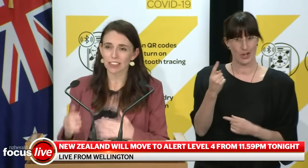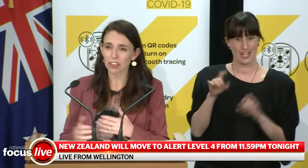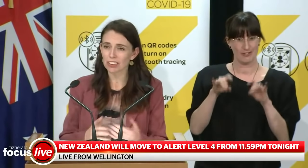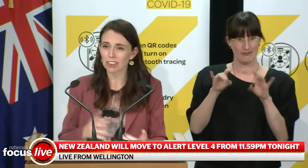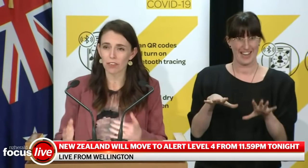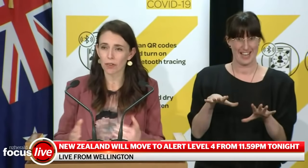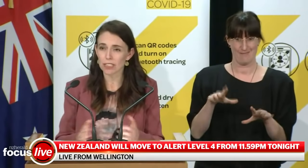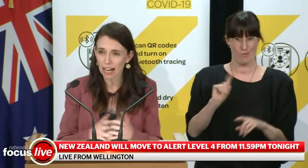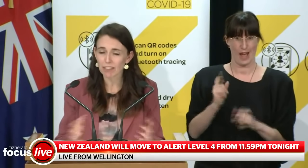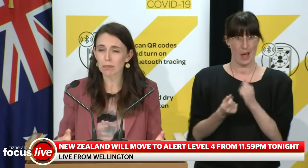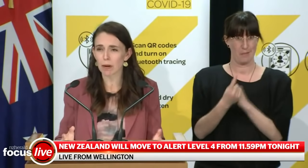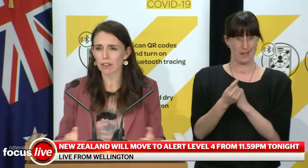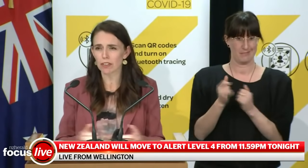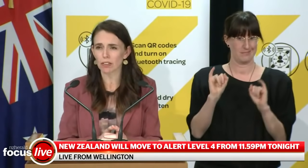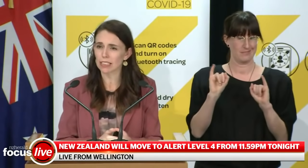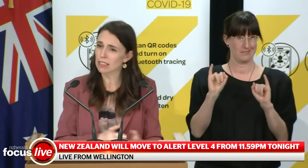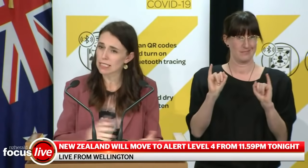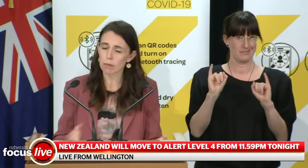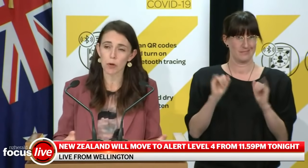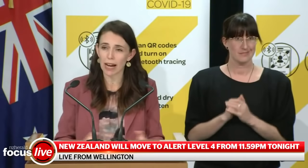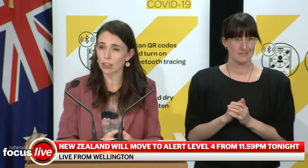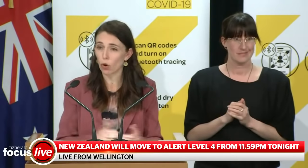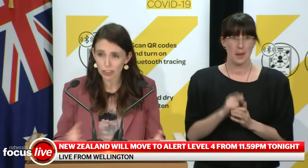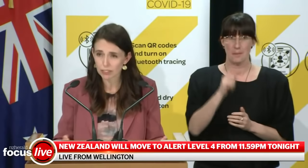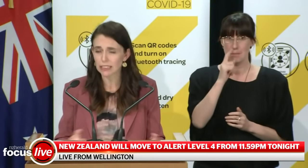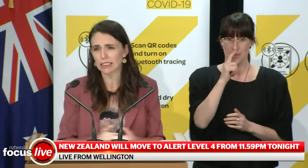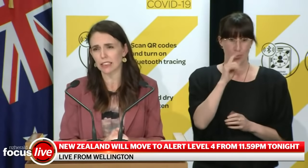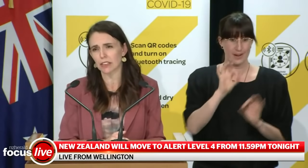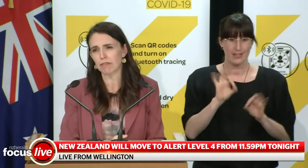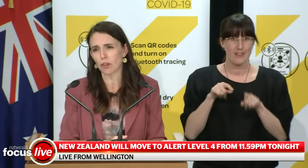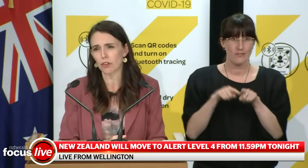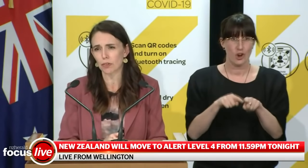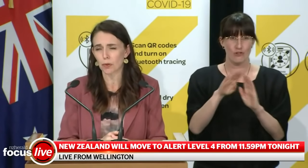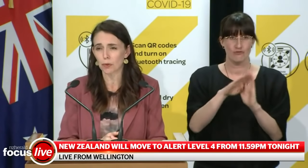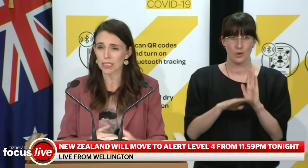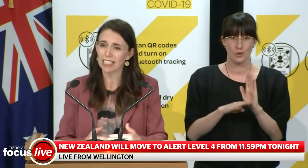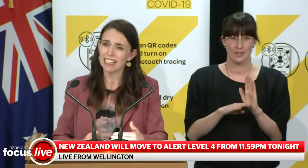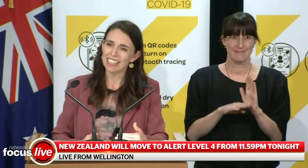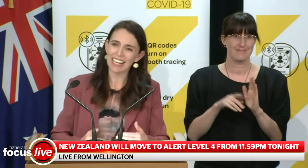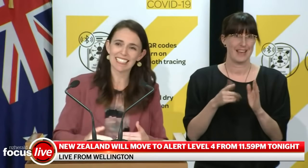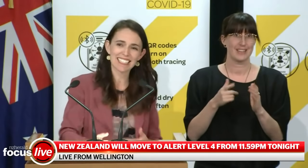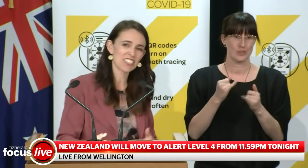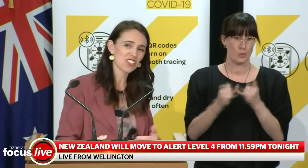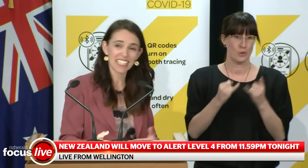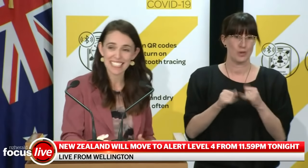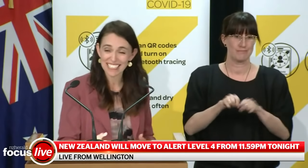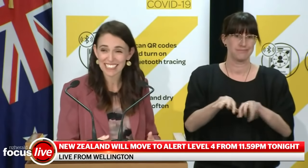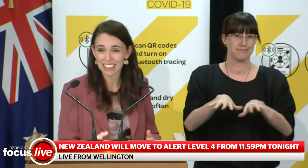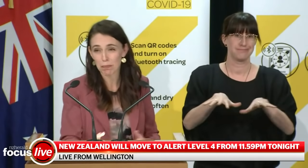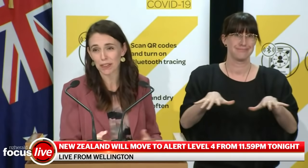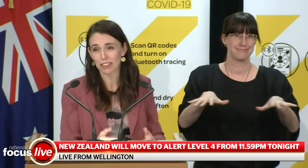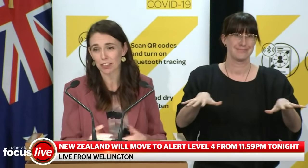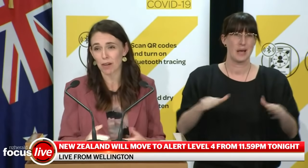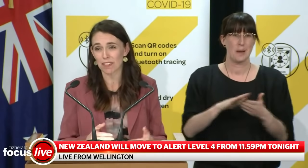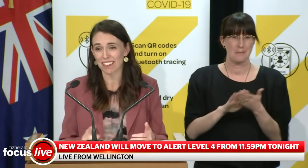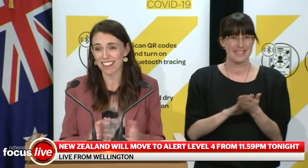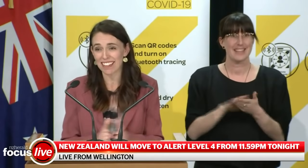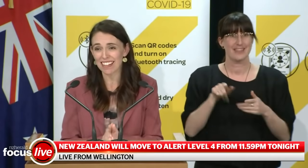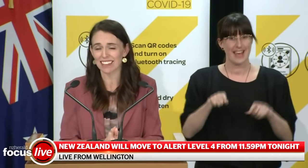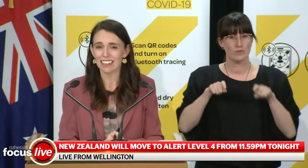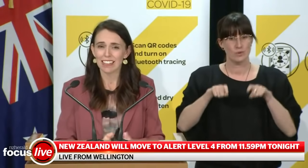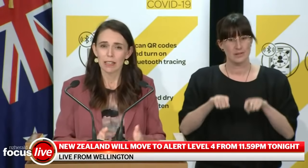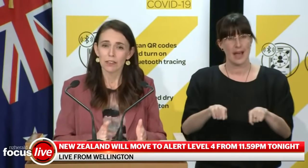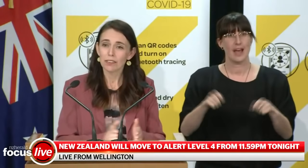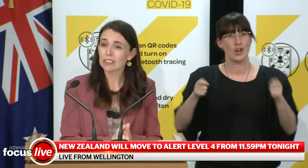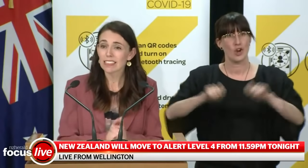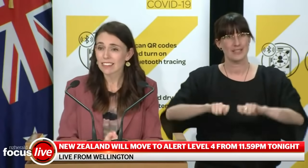of the decisions of those covered by those lockdowns, some who may not have necessarily followed the rules. It has essentially extended the period of time that they're